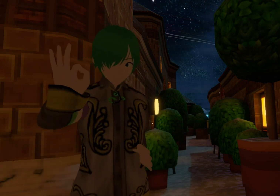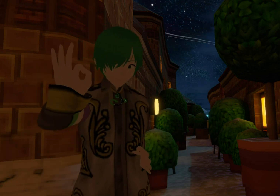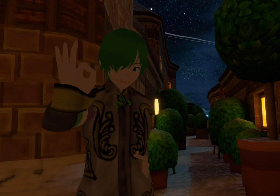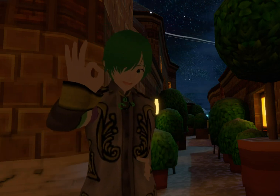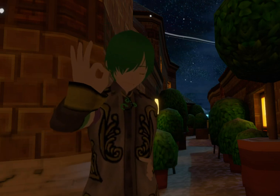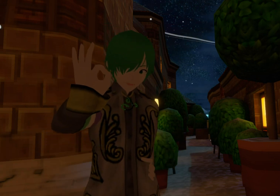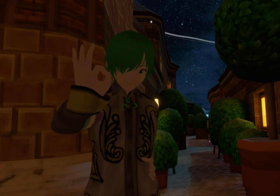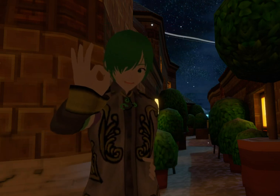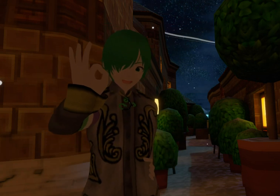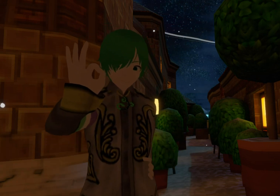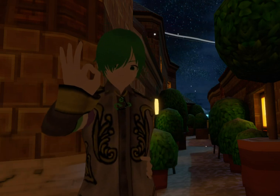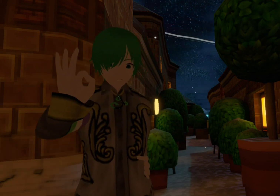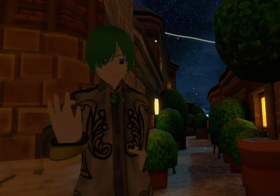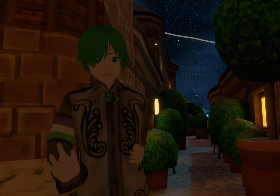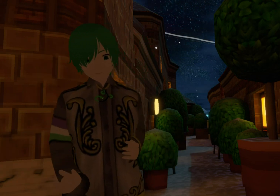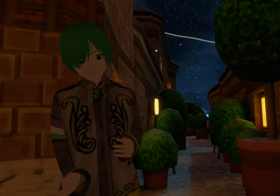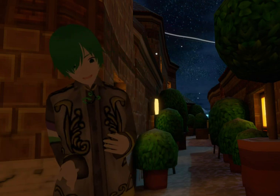hey, thumbnail.